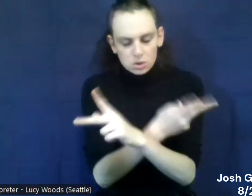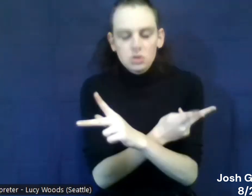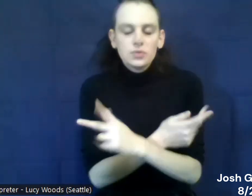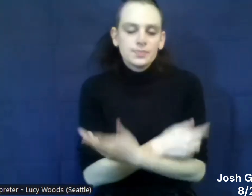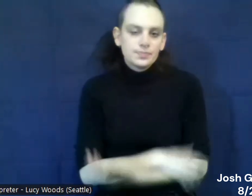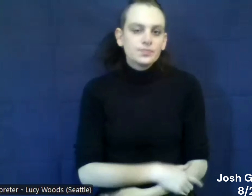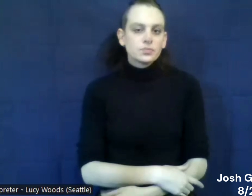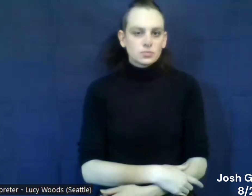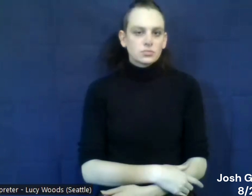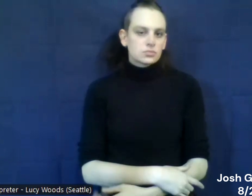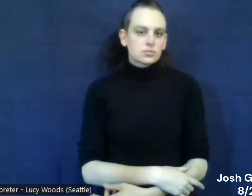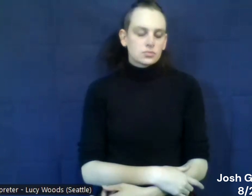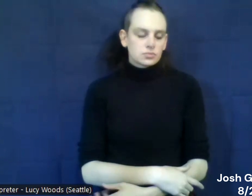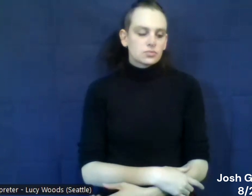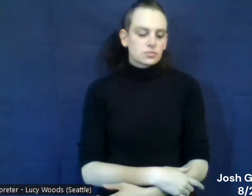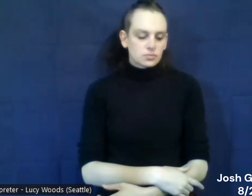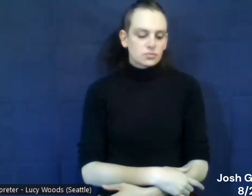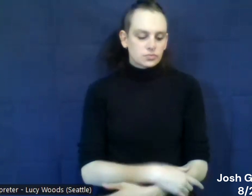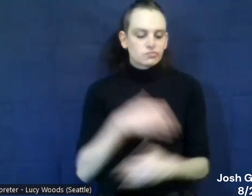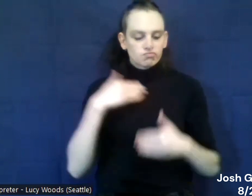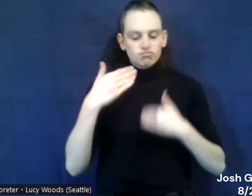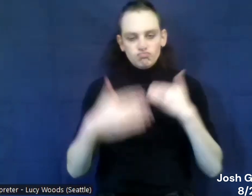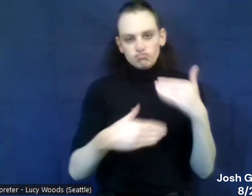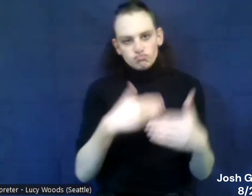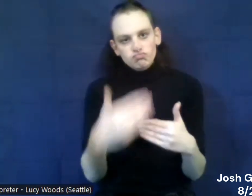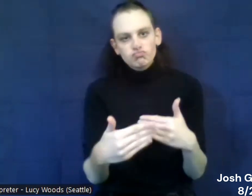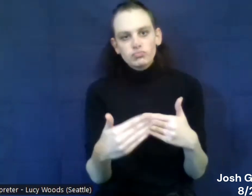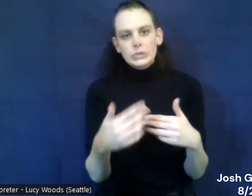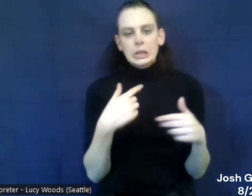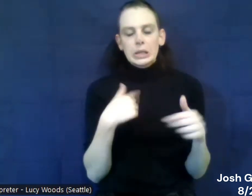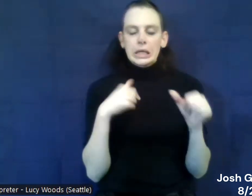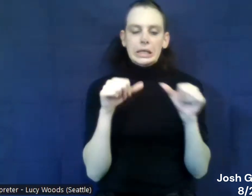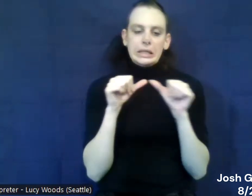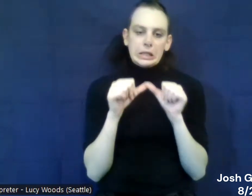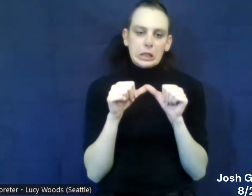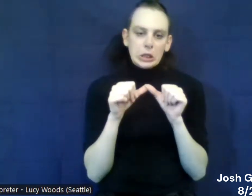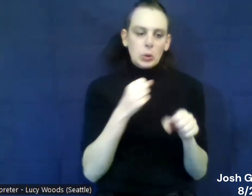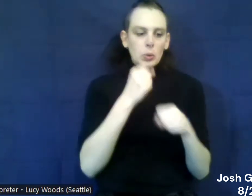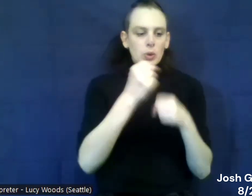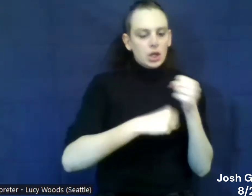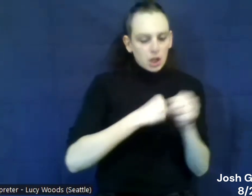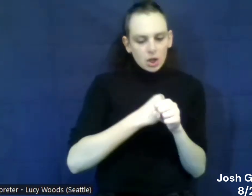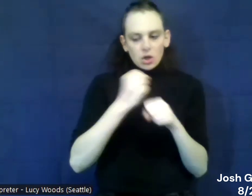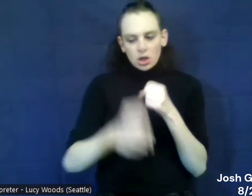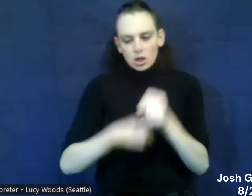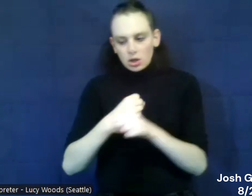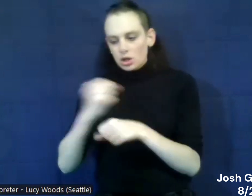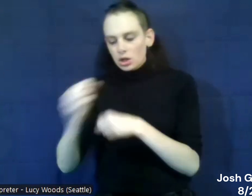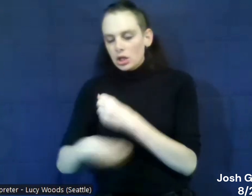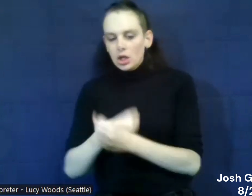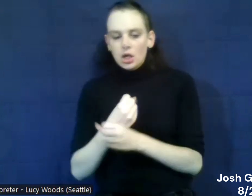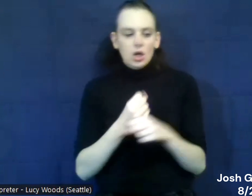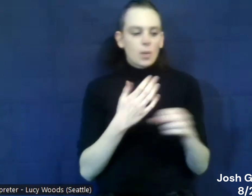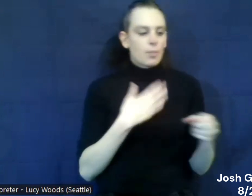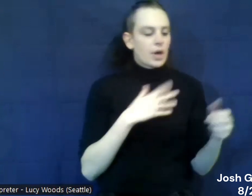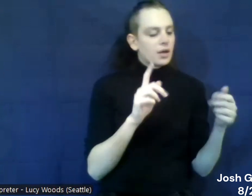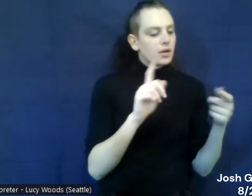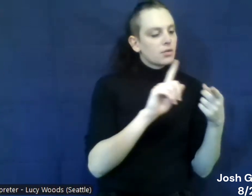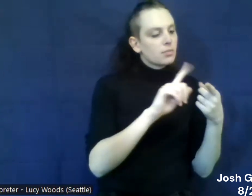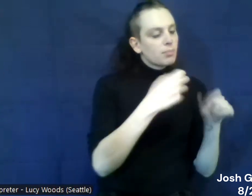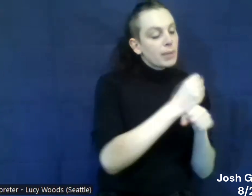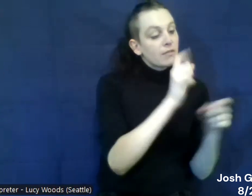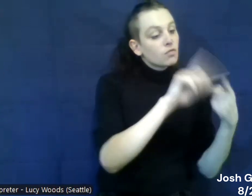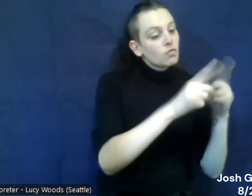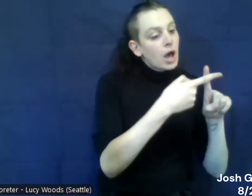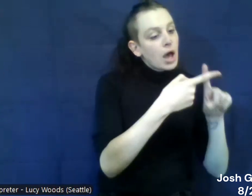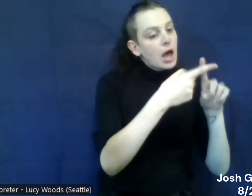And over the years, I would continuously sort of shed different friends. I would sort of relationships